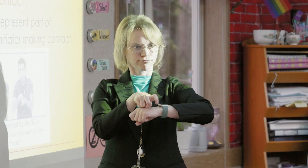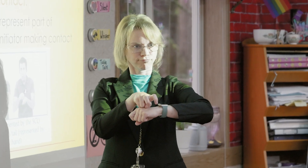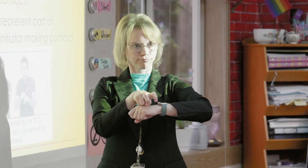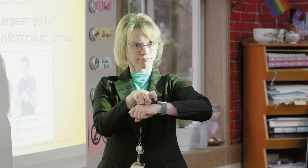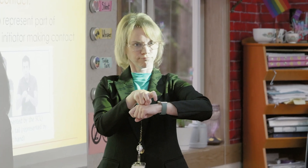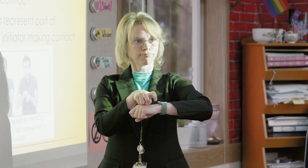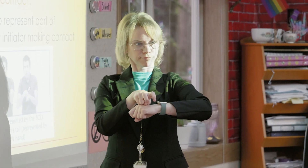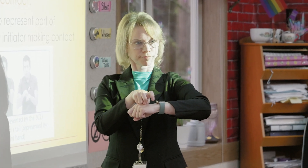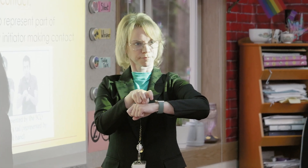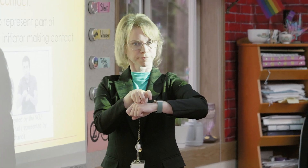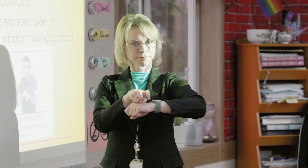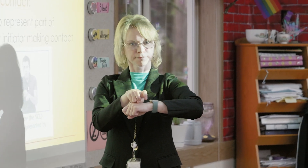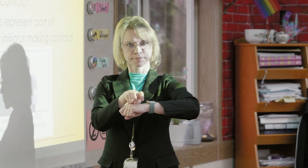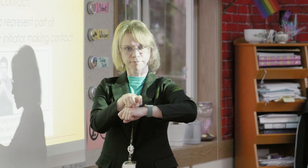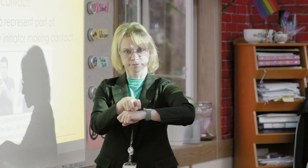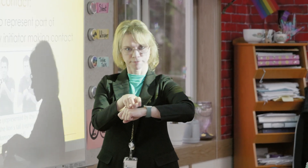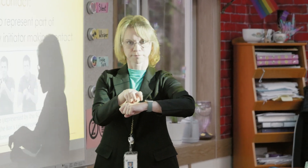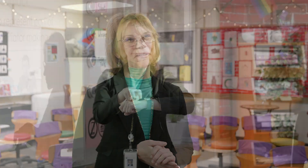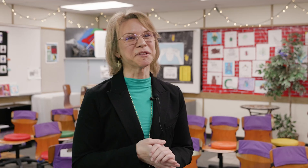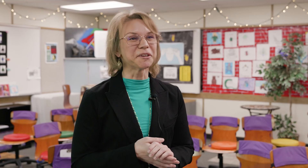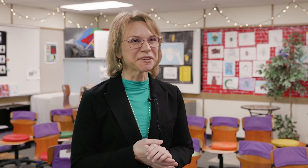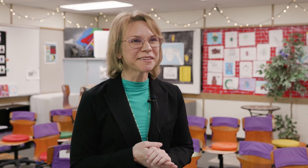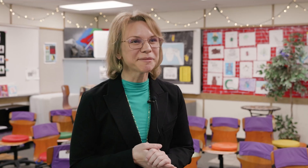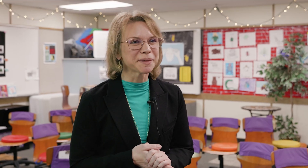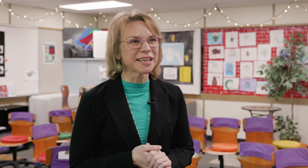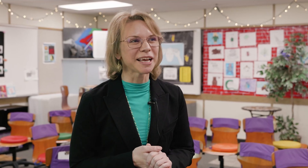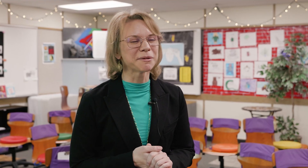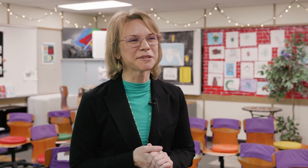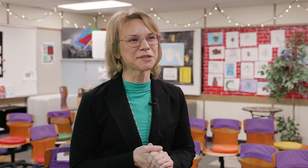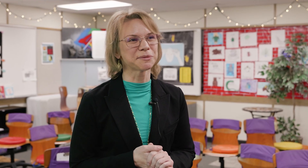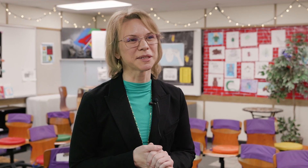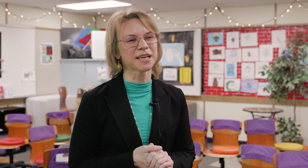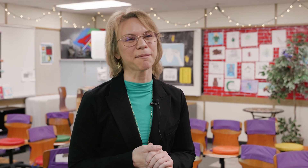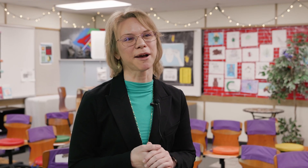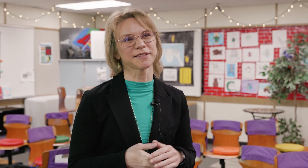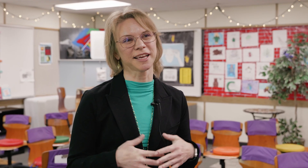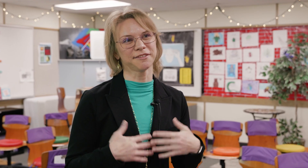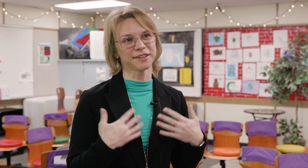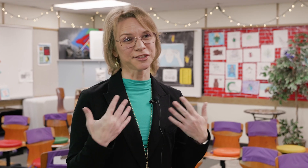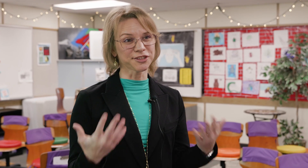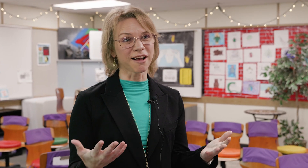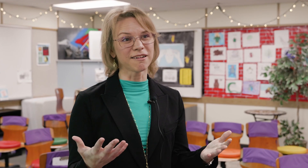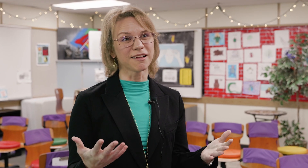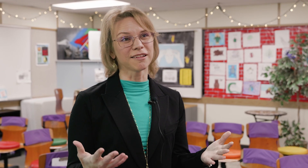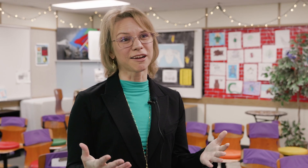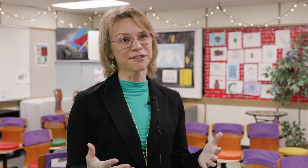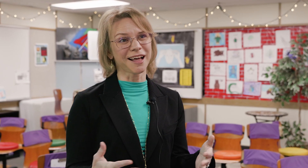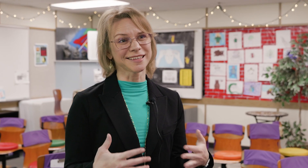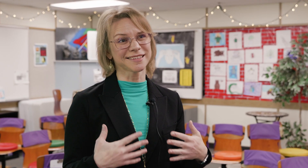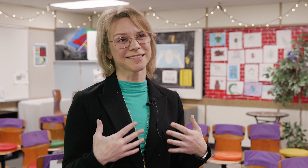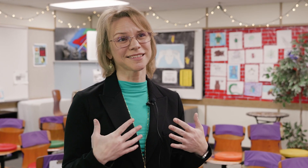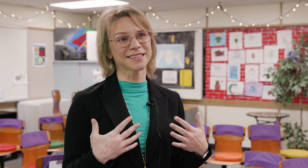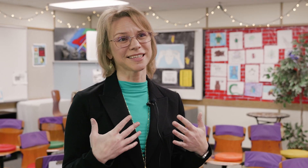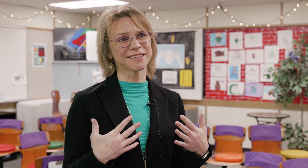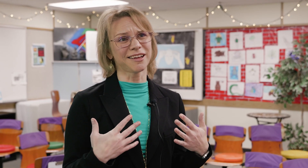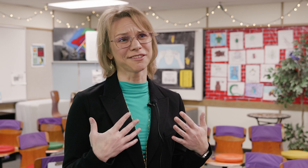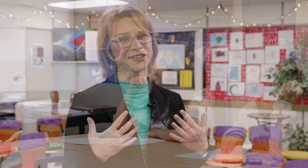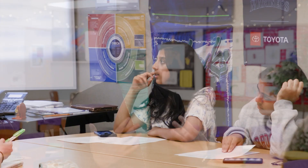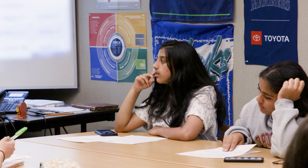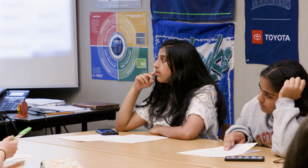I love seeing students learn, being able to really come outside of their shell. A lot of classes is a lot of just